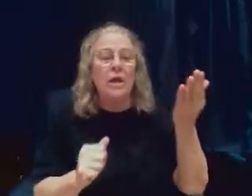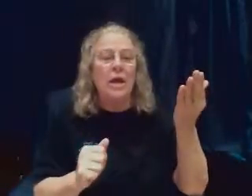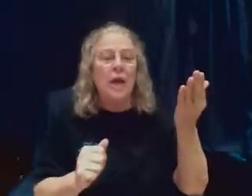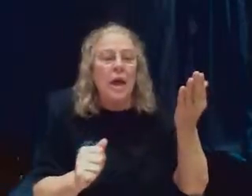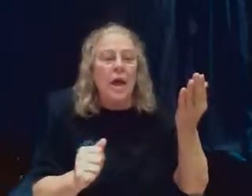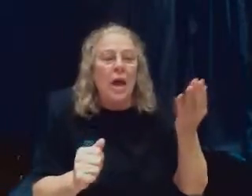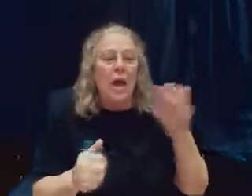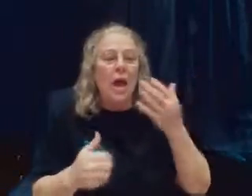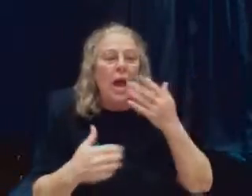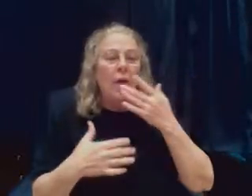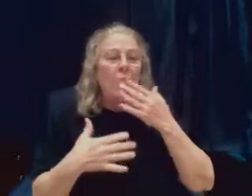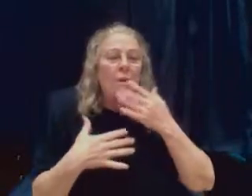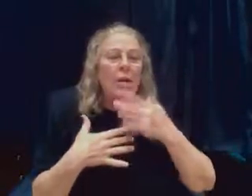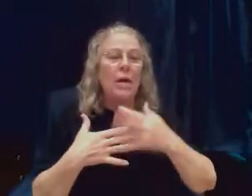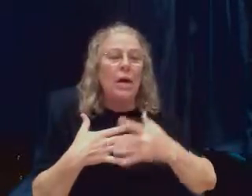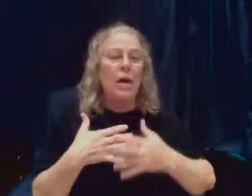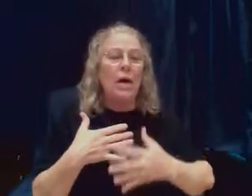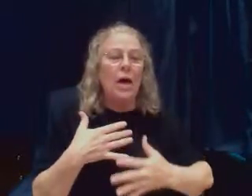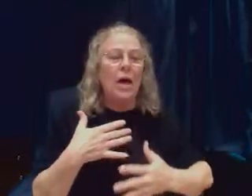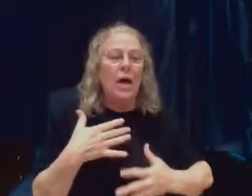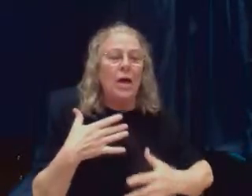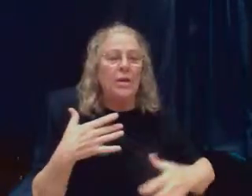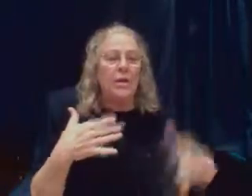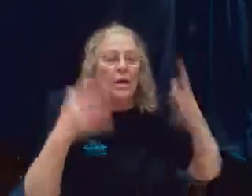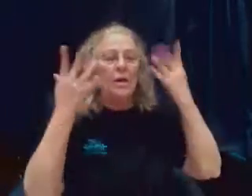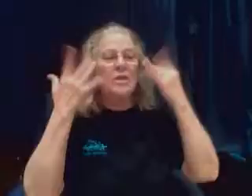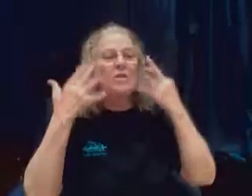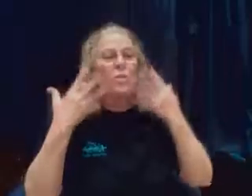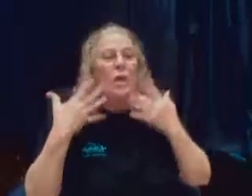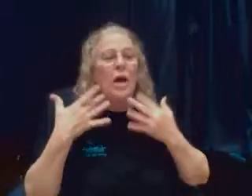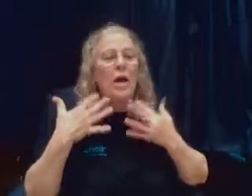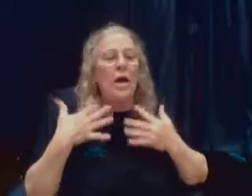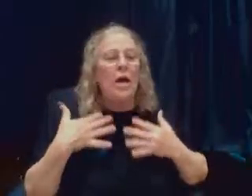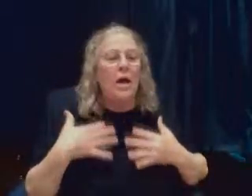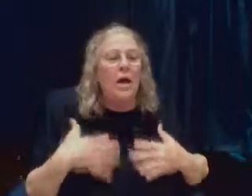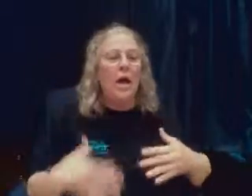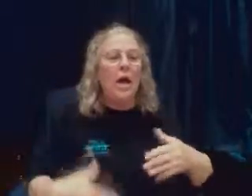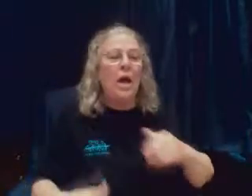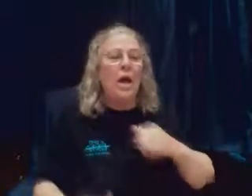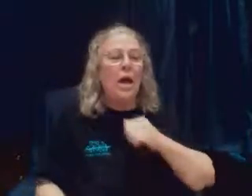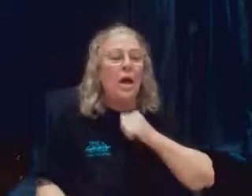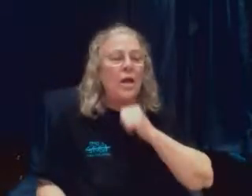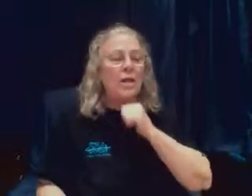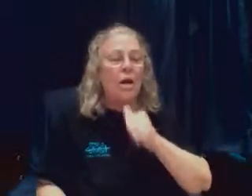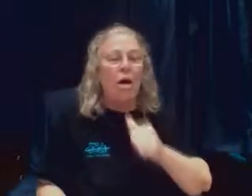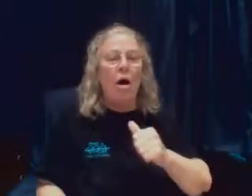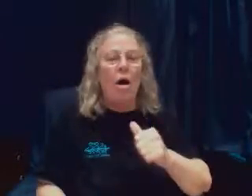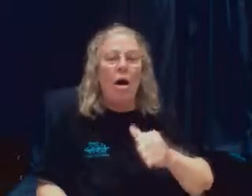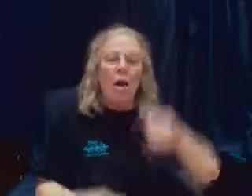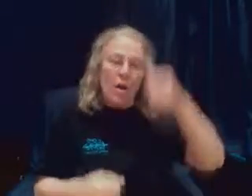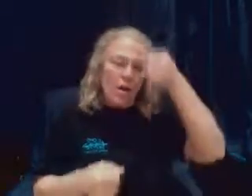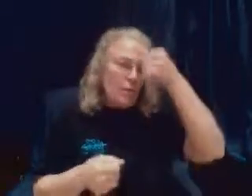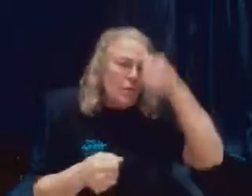agony and bloody sweat, and not